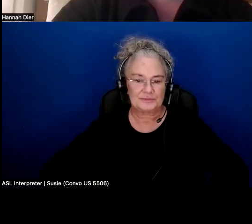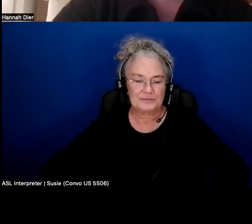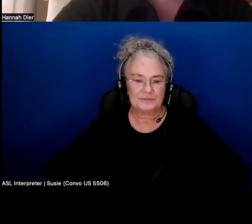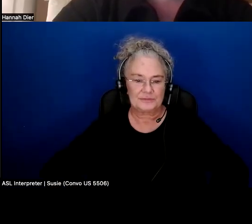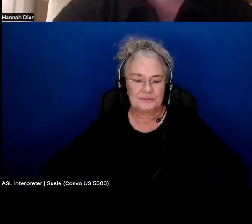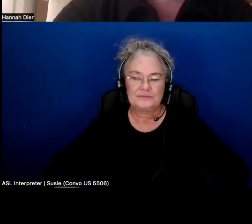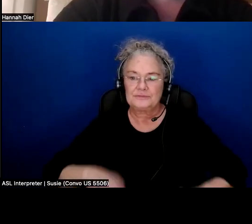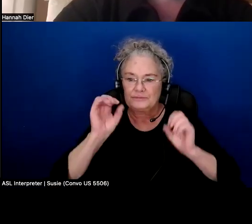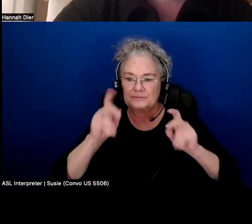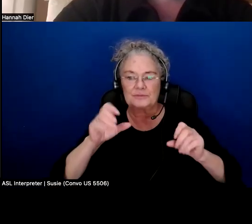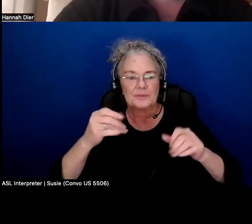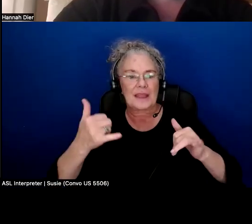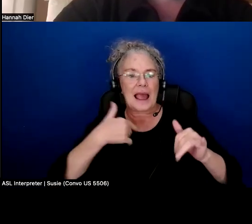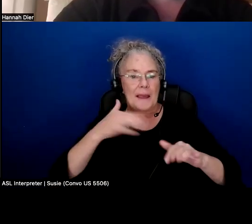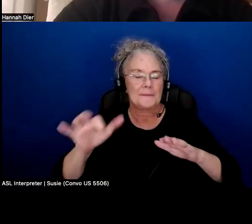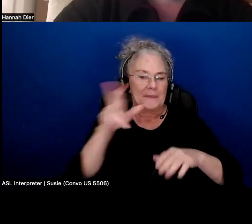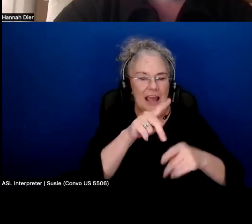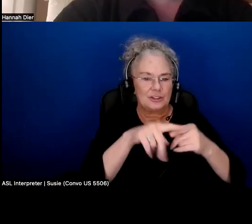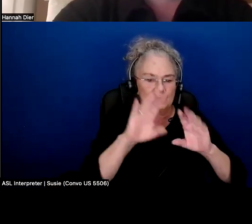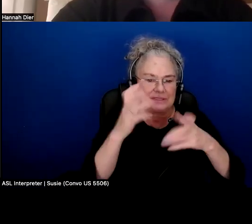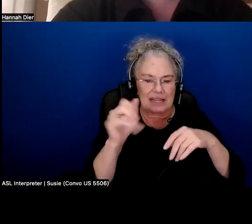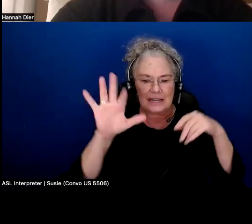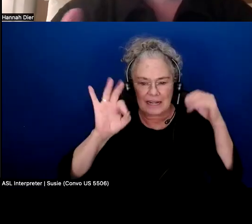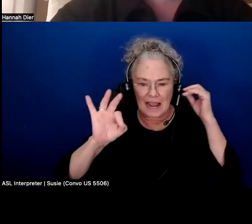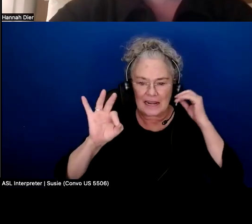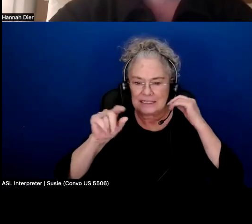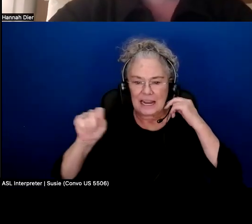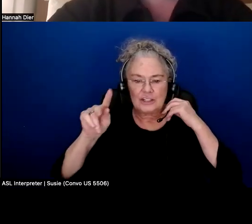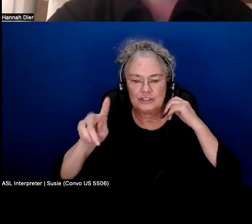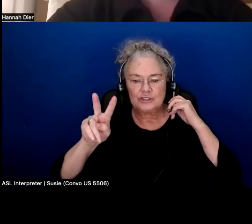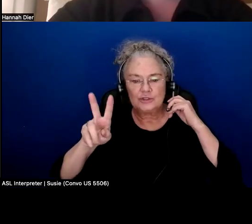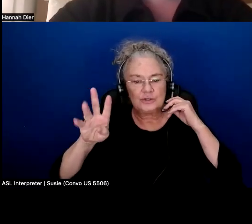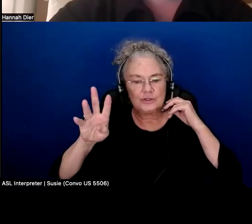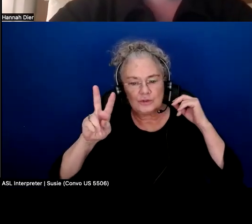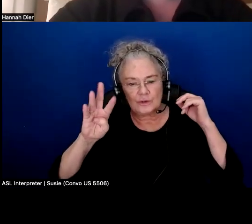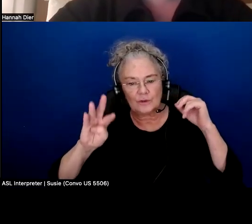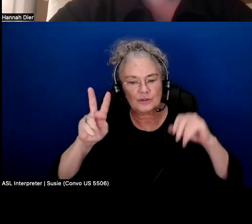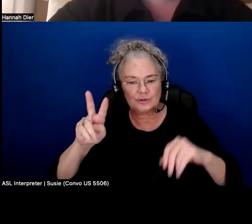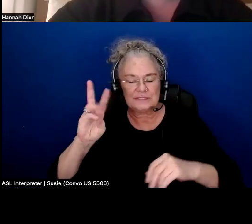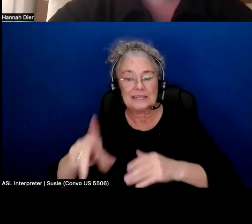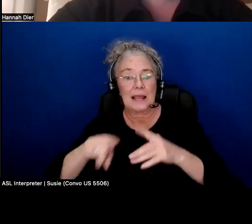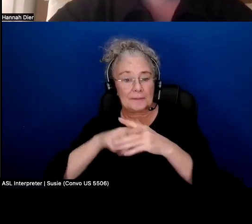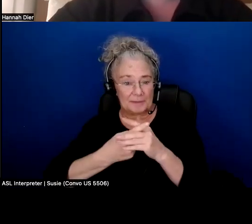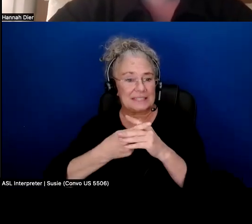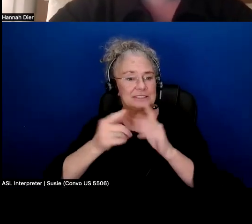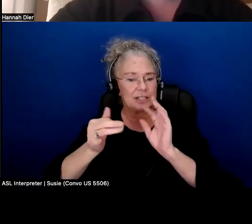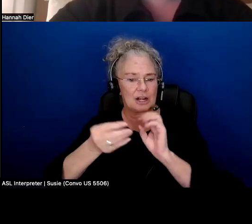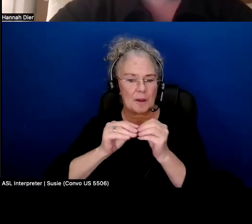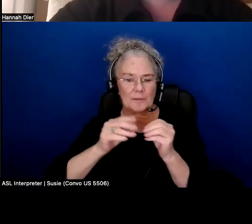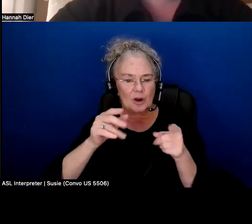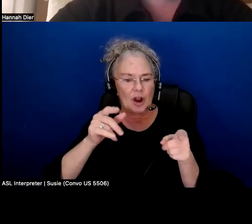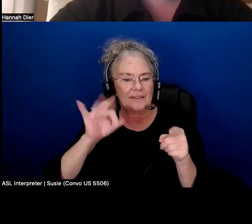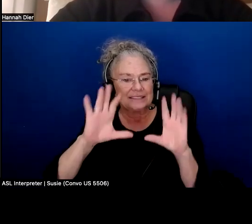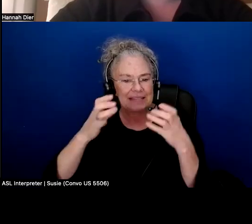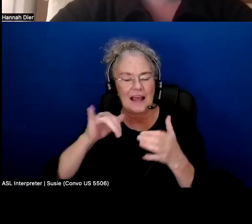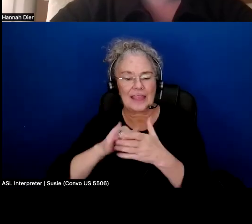All right, so I'm going to pick back up. Section 9-2426 begins a number of sections that primarily relate